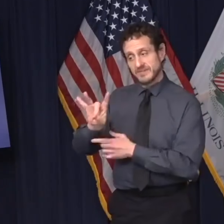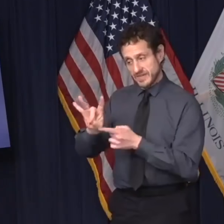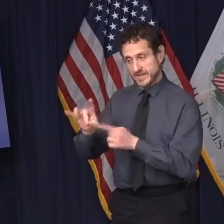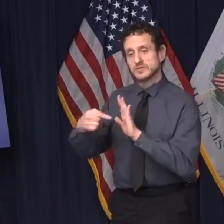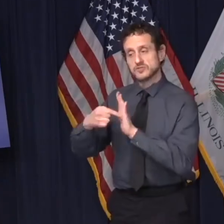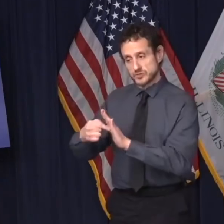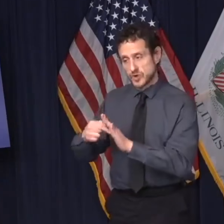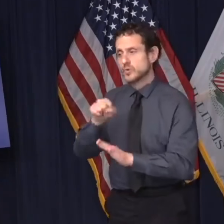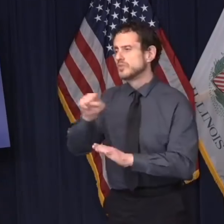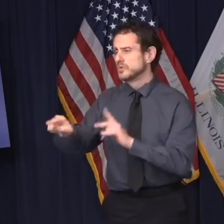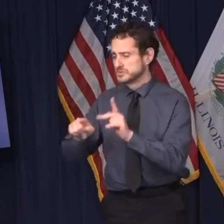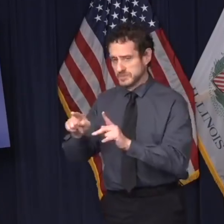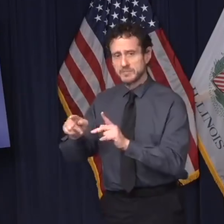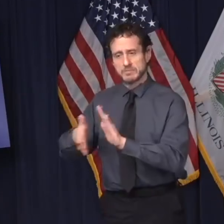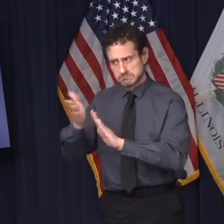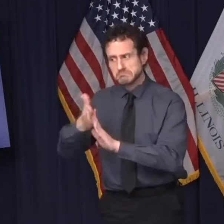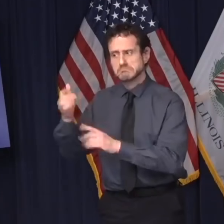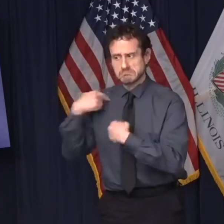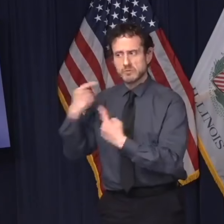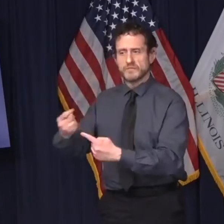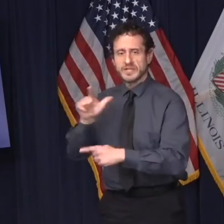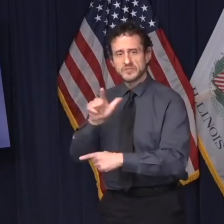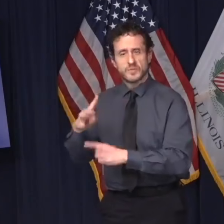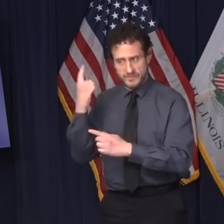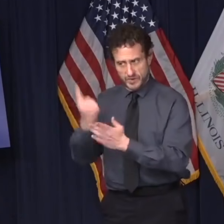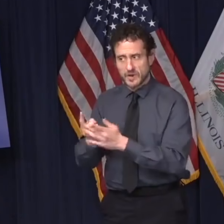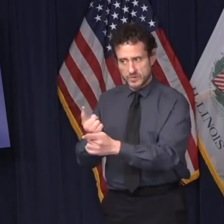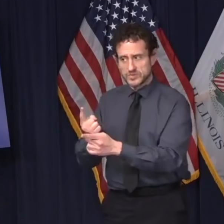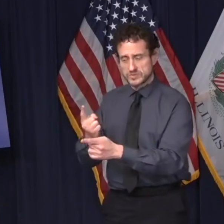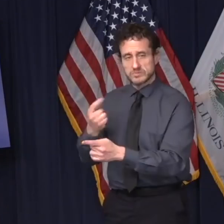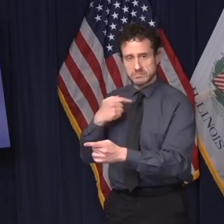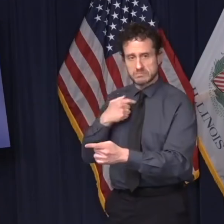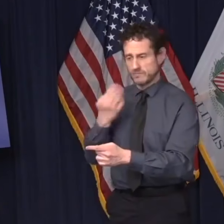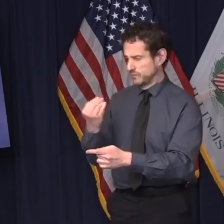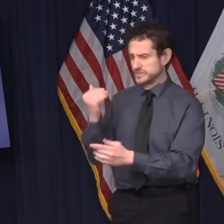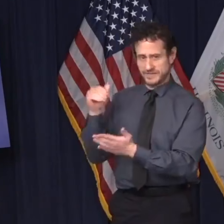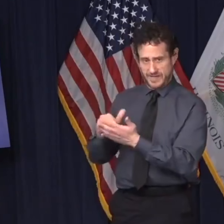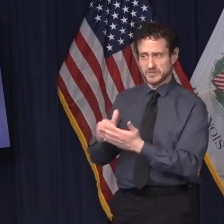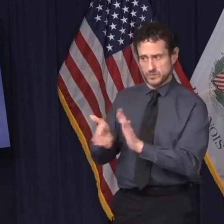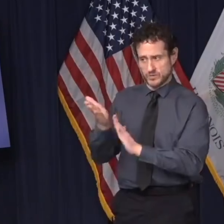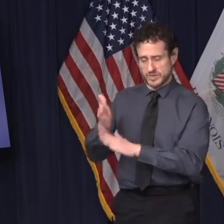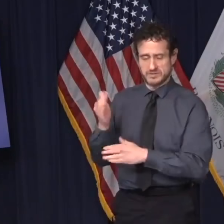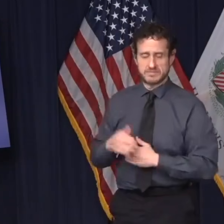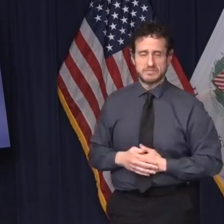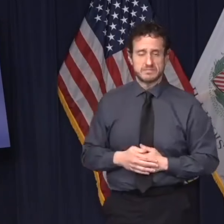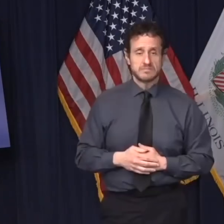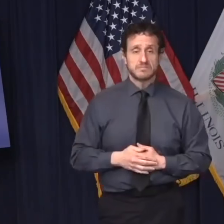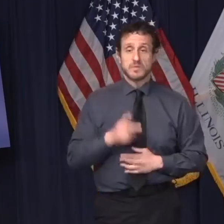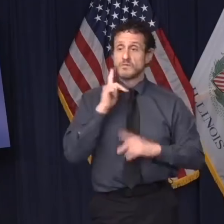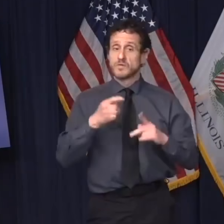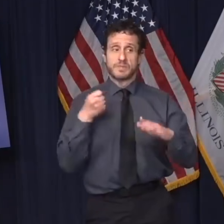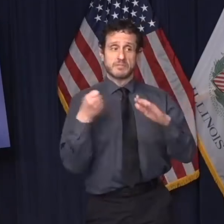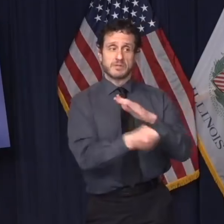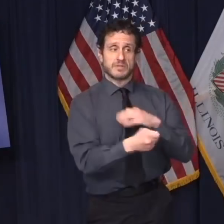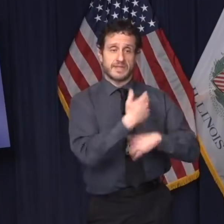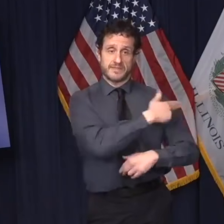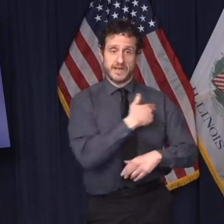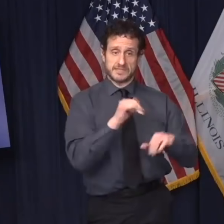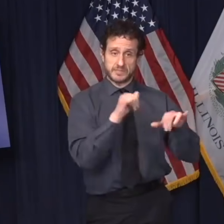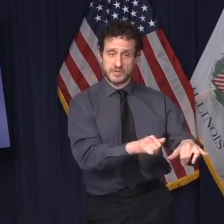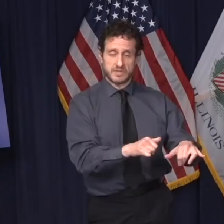14,478 being run in the last 24 hours. As far as hospitalizations, as of midnight,